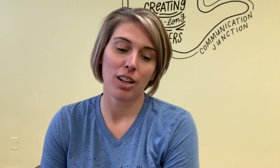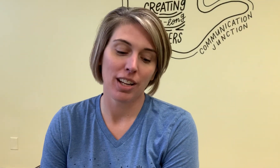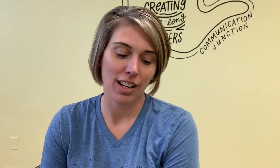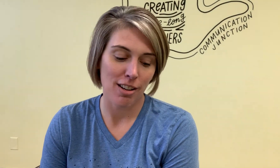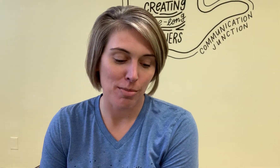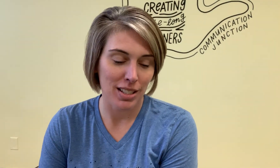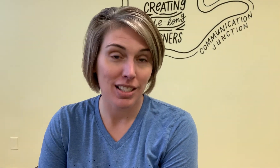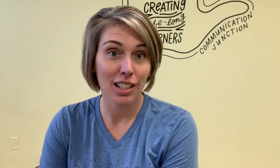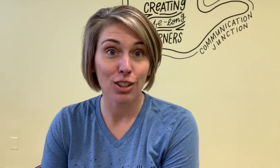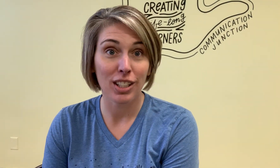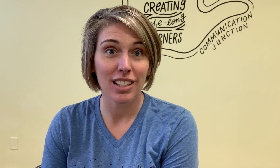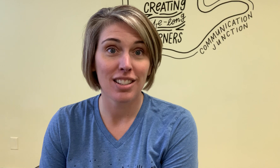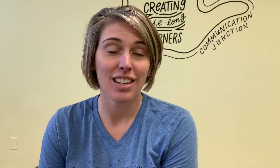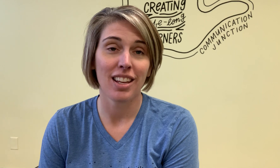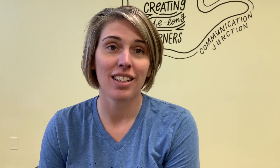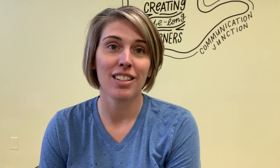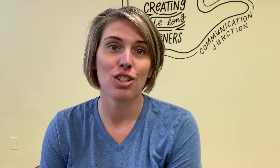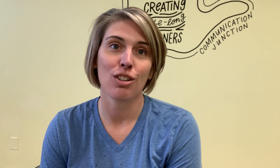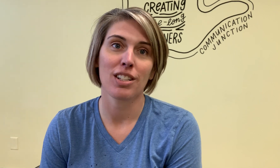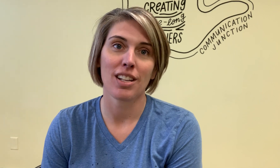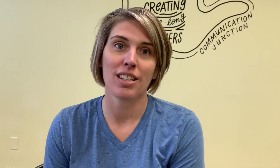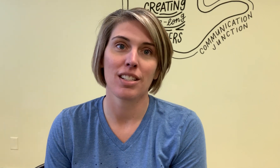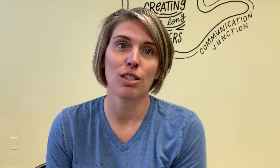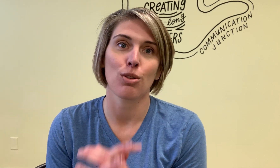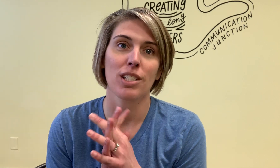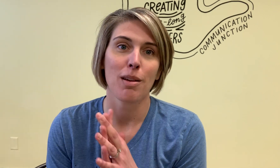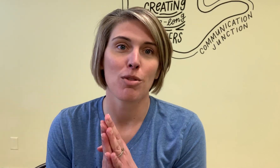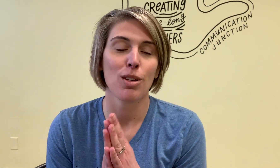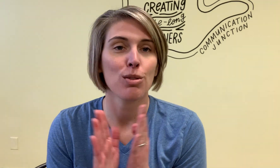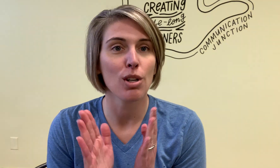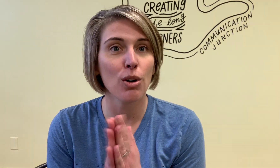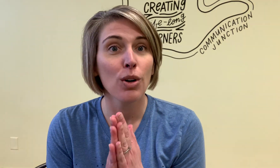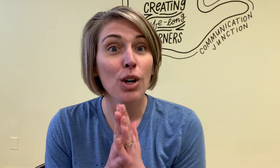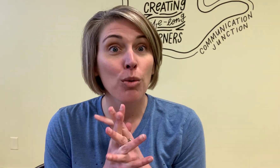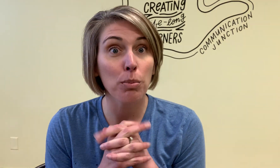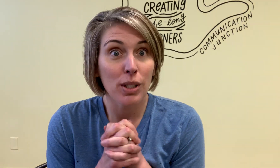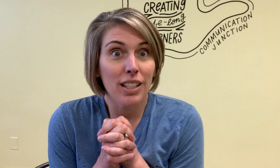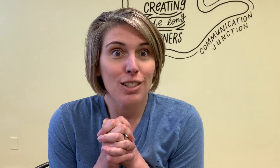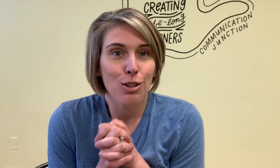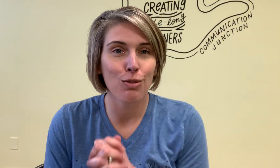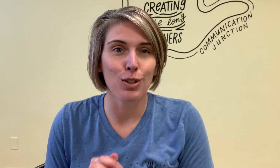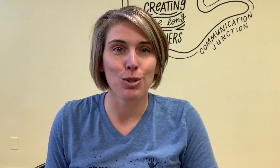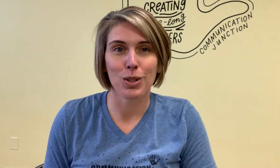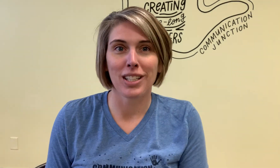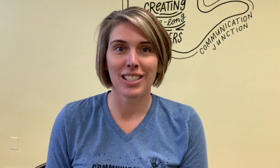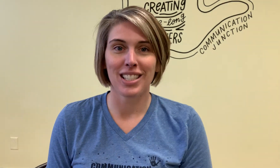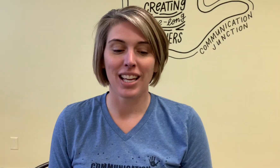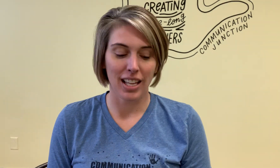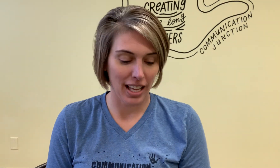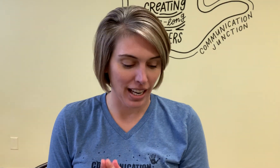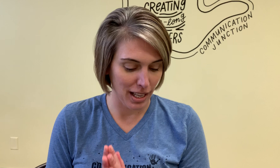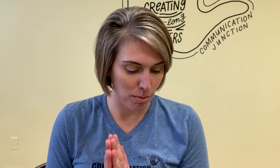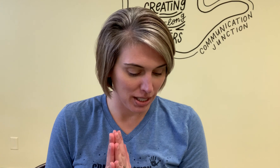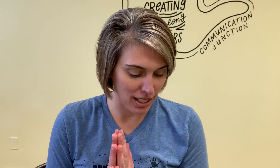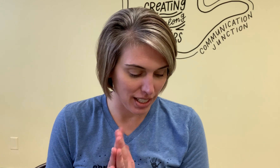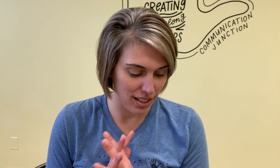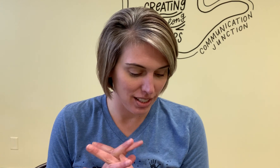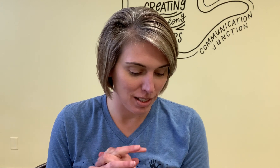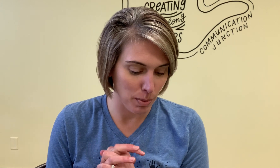Library and seeing your kids and sharing Sign and Sing story time with you. So we're bringing it to you virtually today, and I am excited. This has been